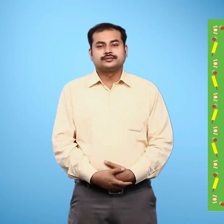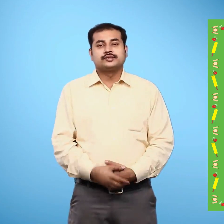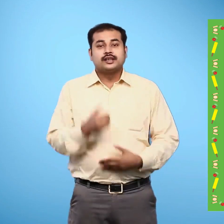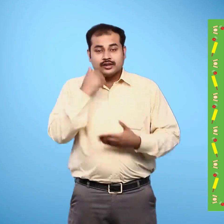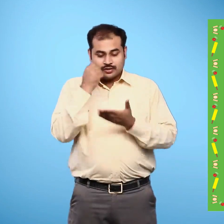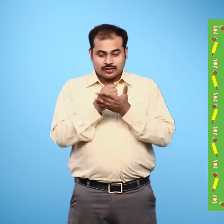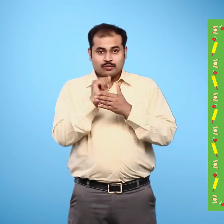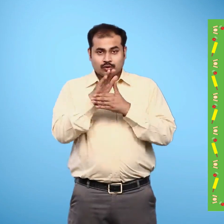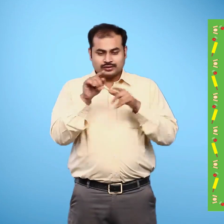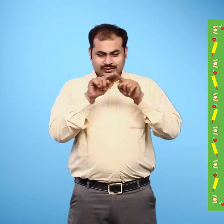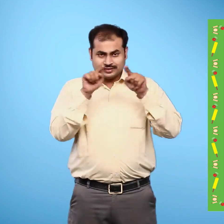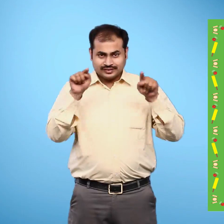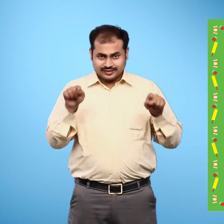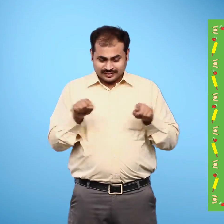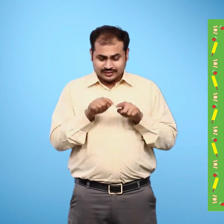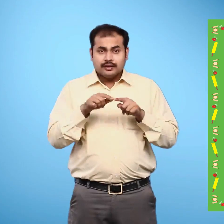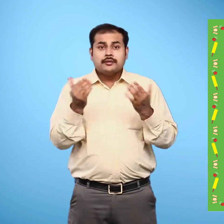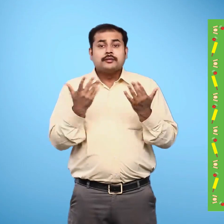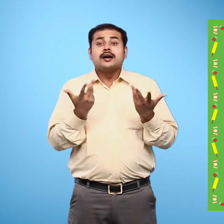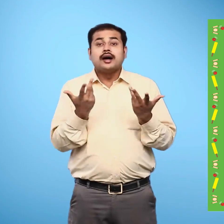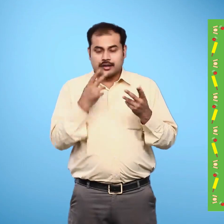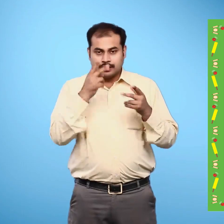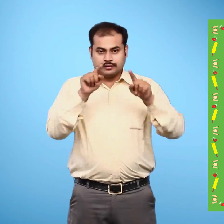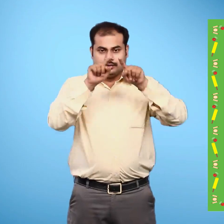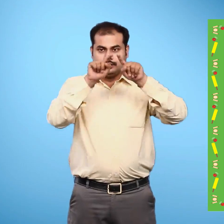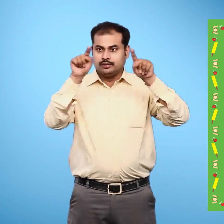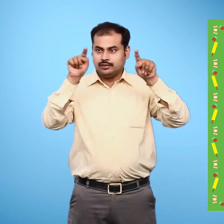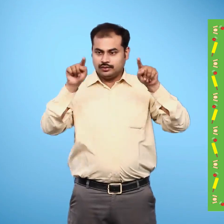A postcard is a rectangular piece of thick paper